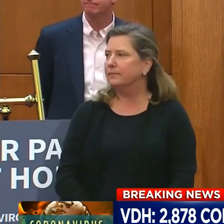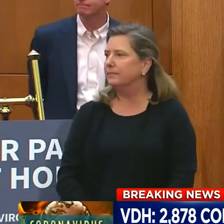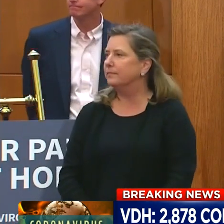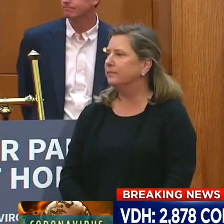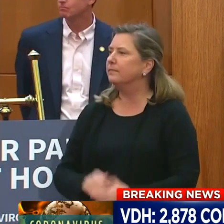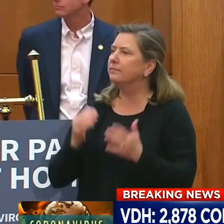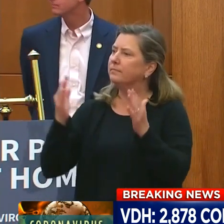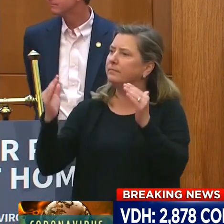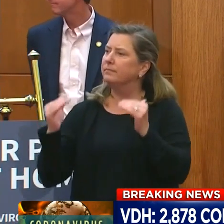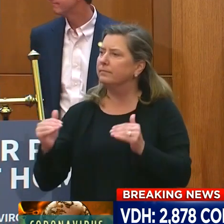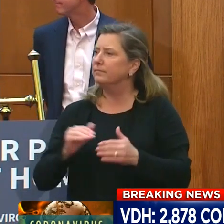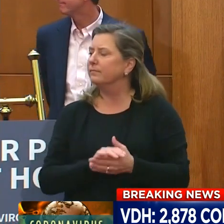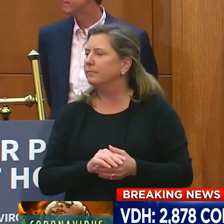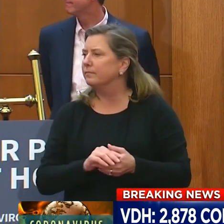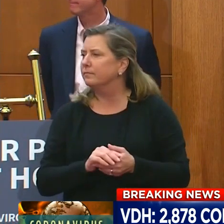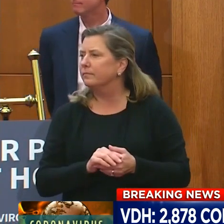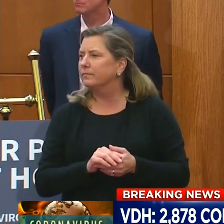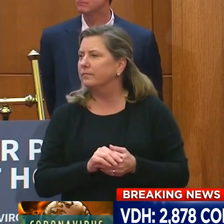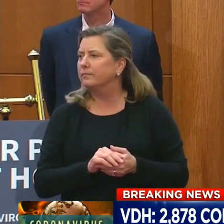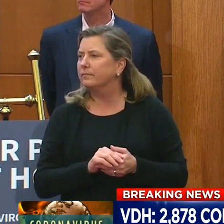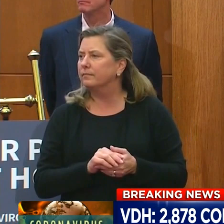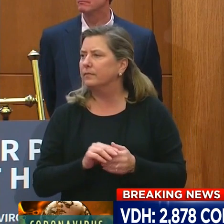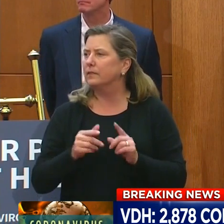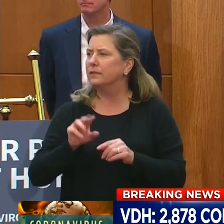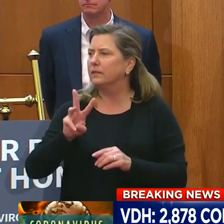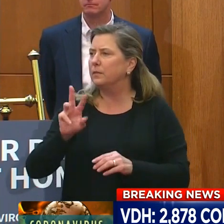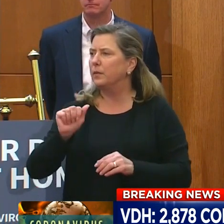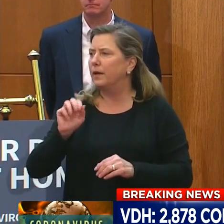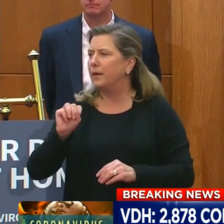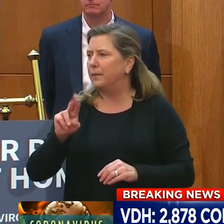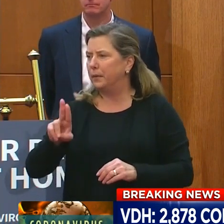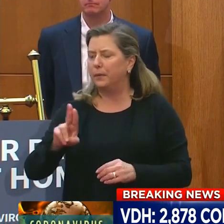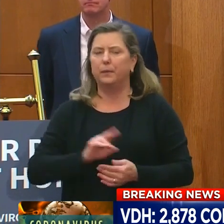The next question is from Daniela Treslow with WAMU.